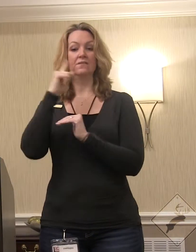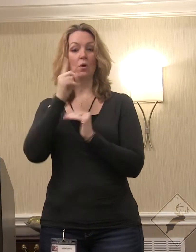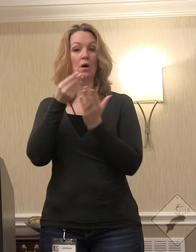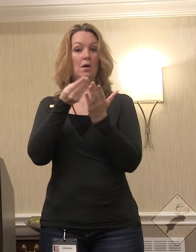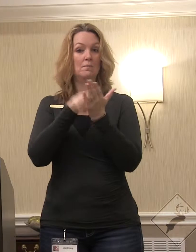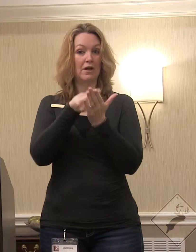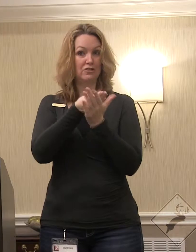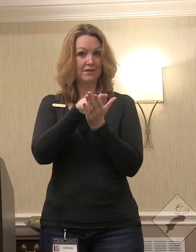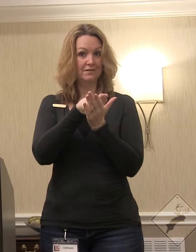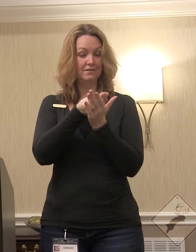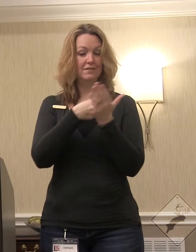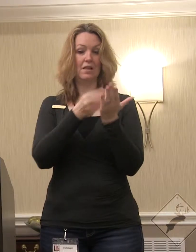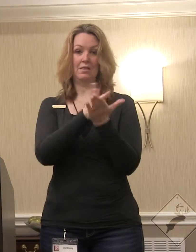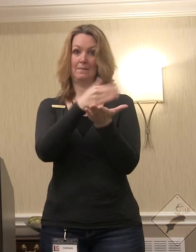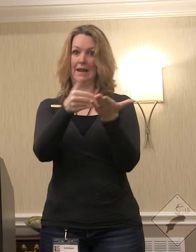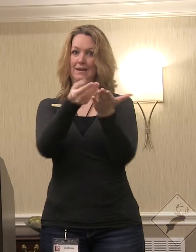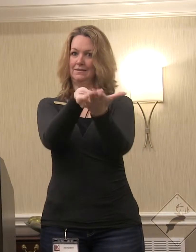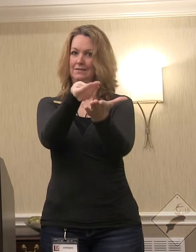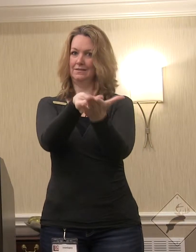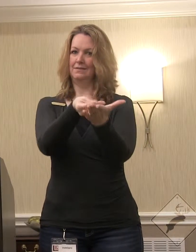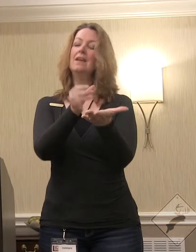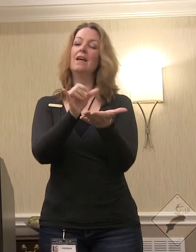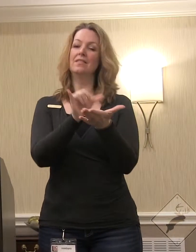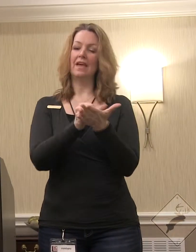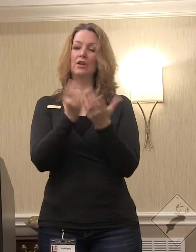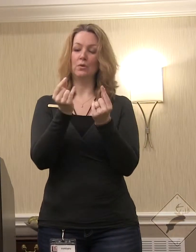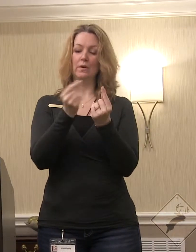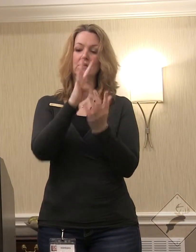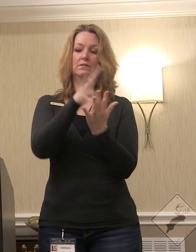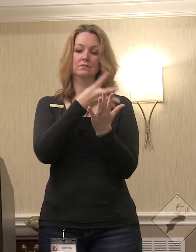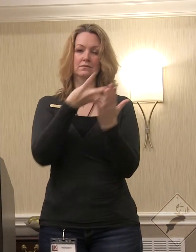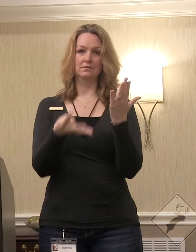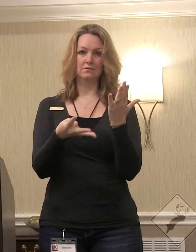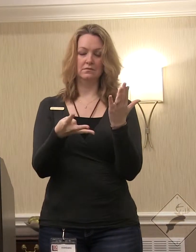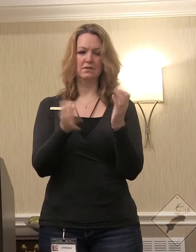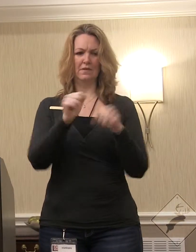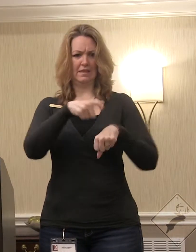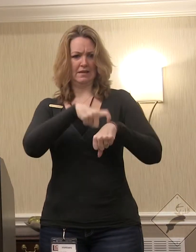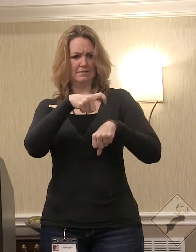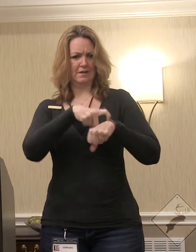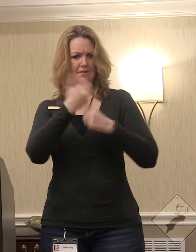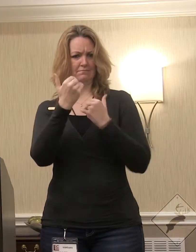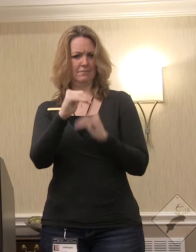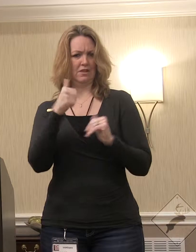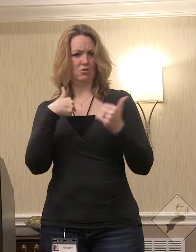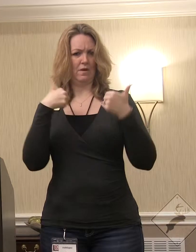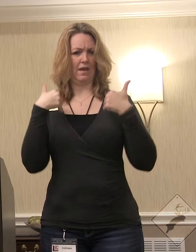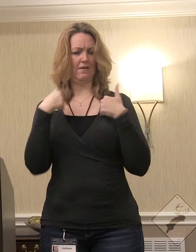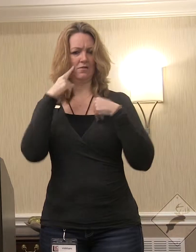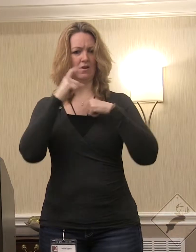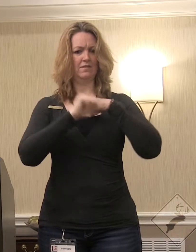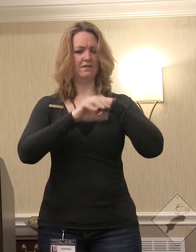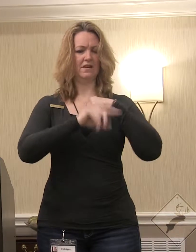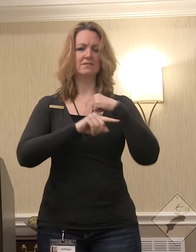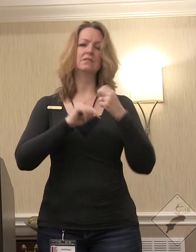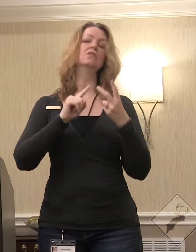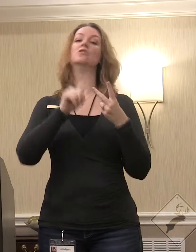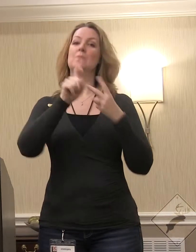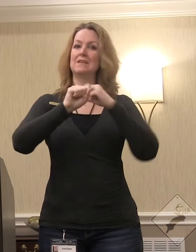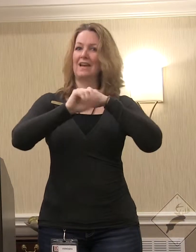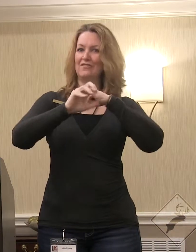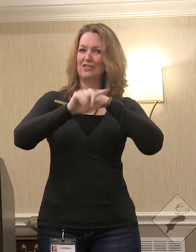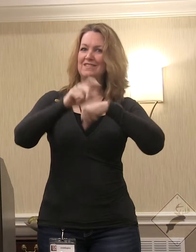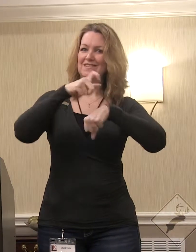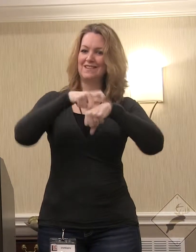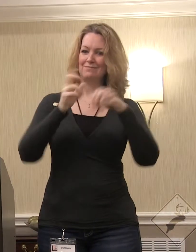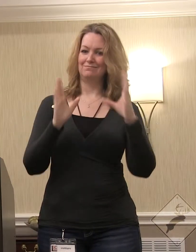right? Budget is the money that you're bringing in. Schedule, does it make sense in the time frame that you're advertising? You have to advertise a